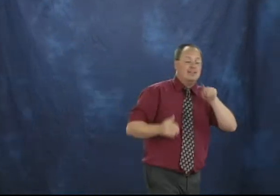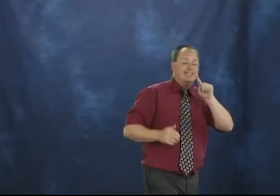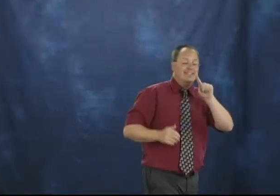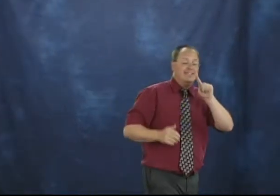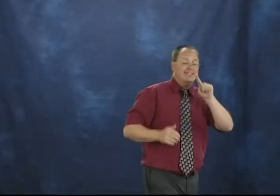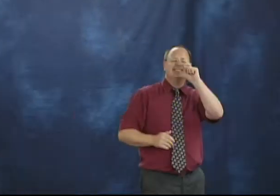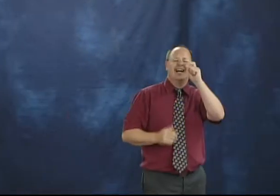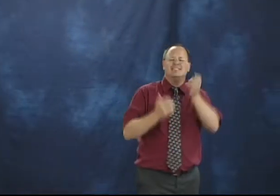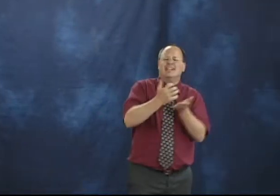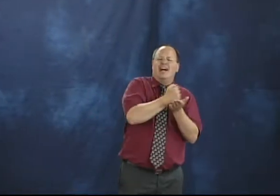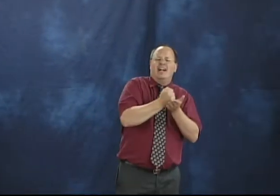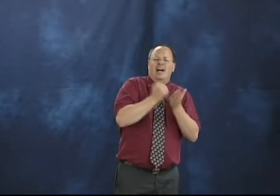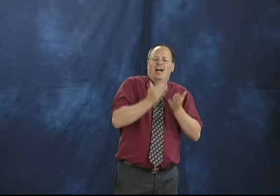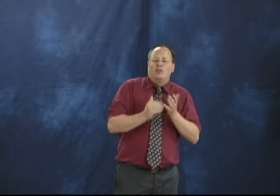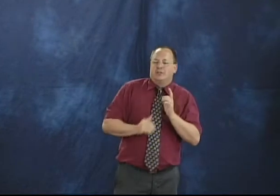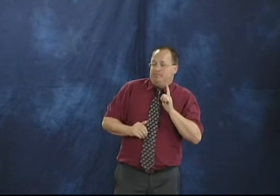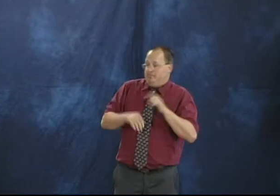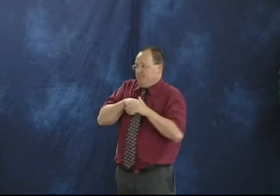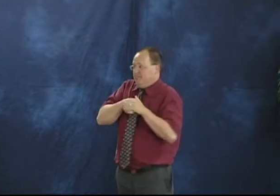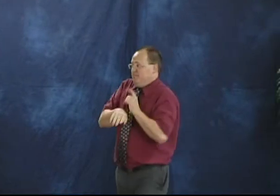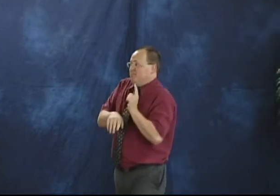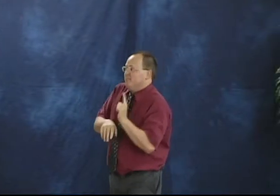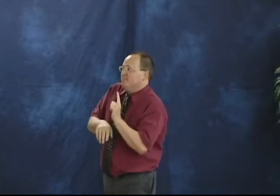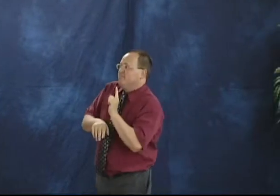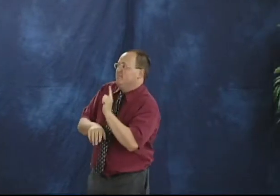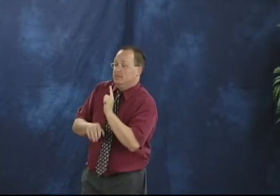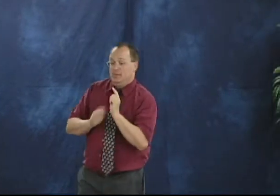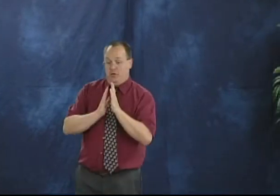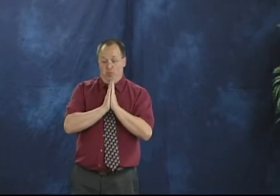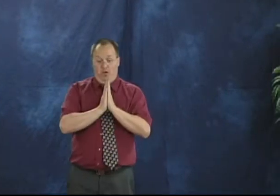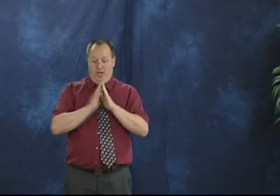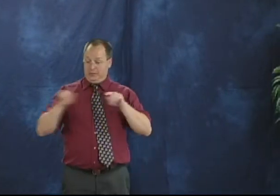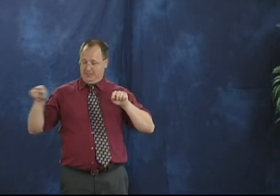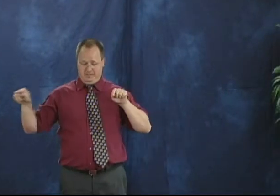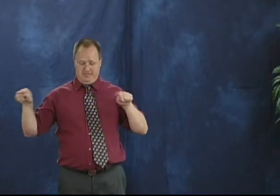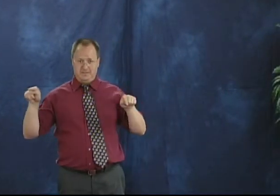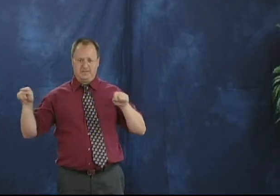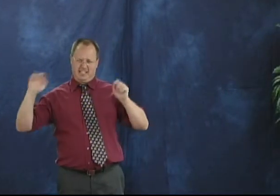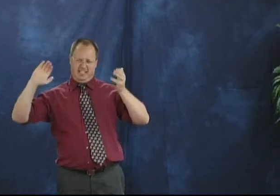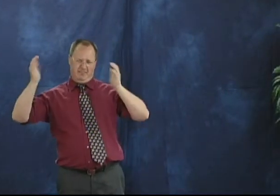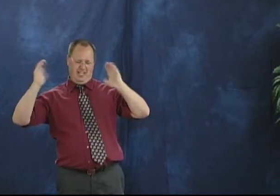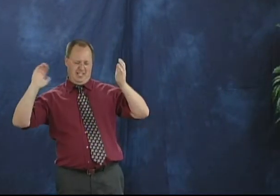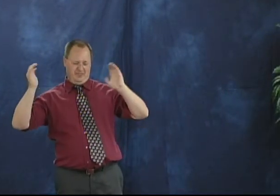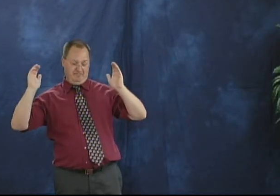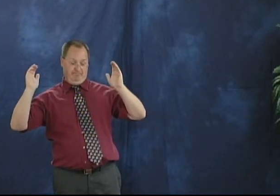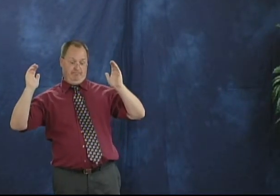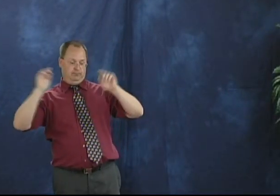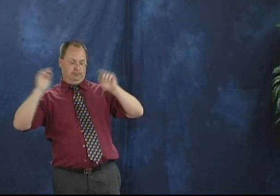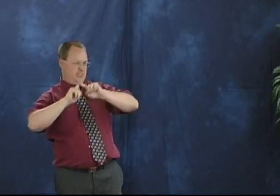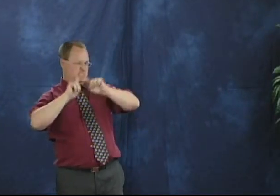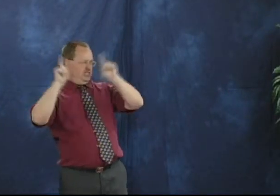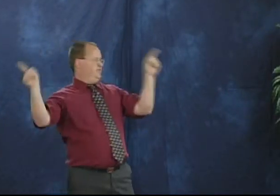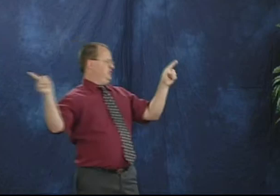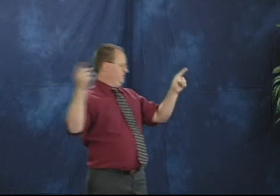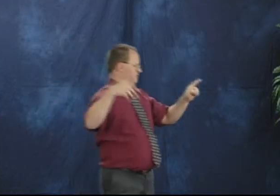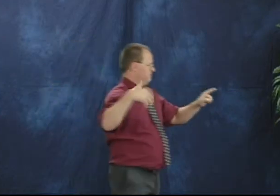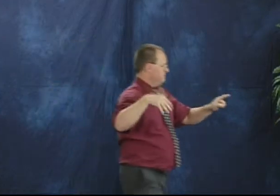And he prayed. And the other was a tax collector who also prayed. And the